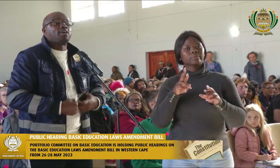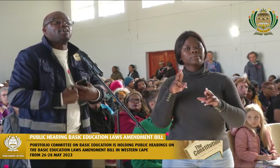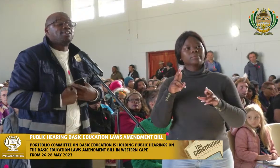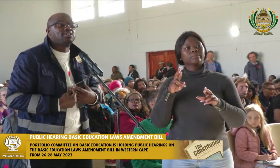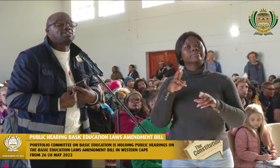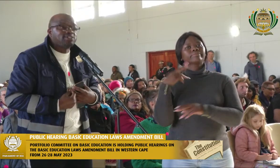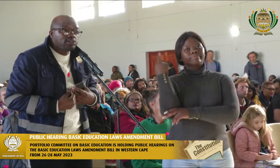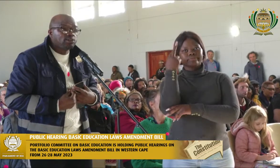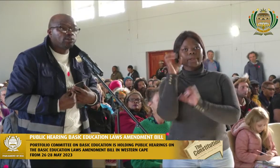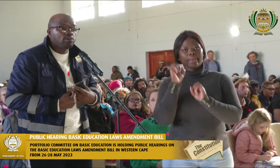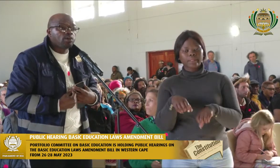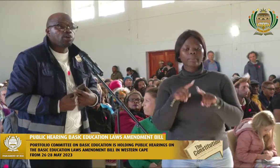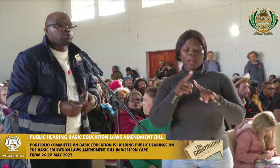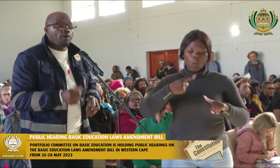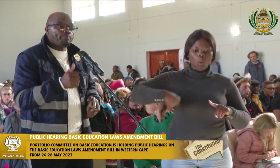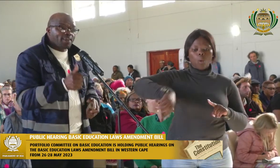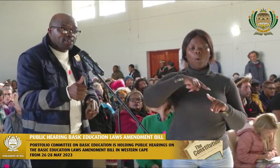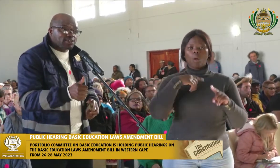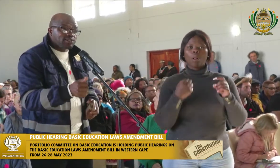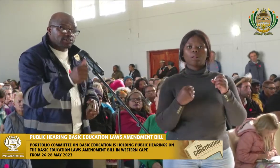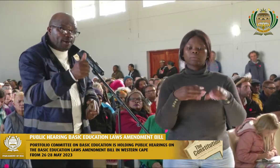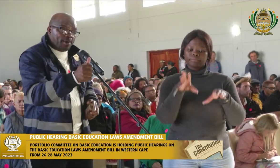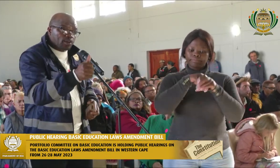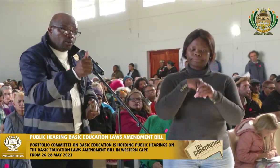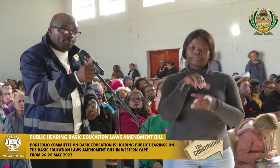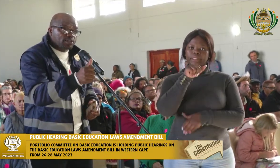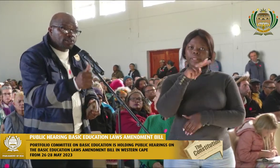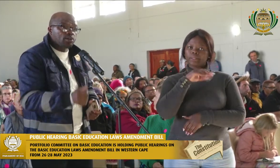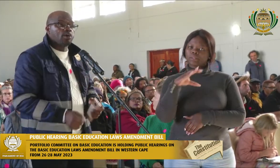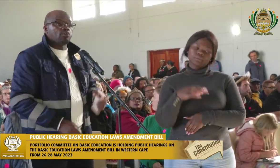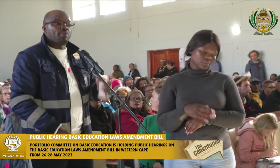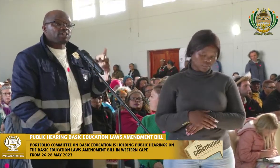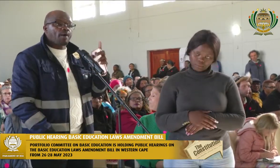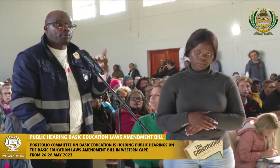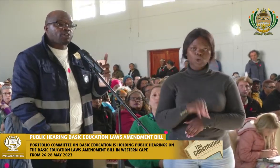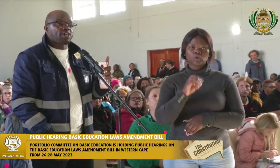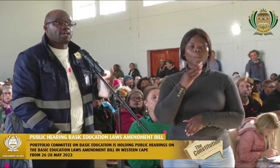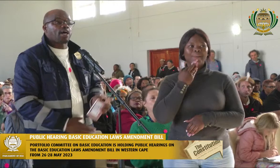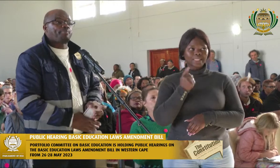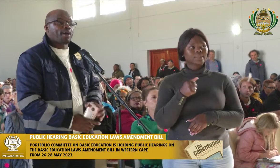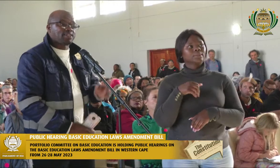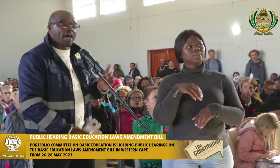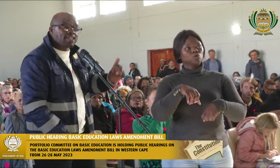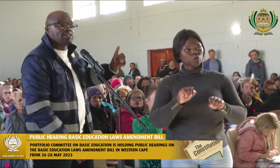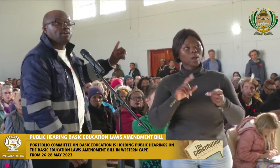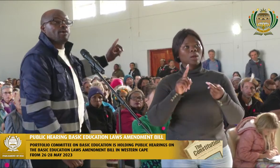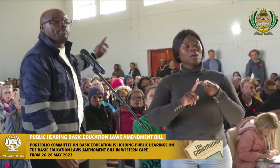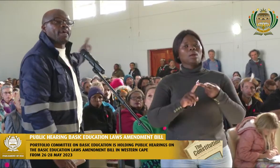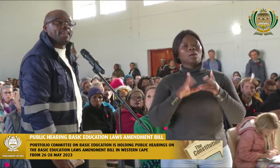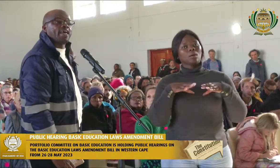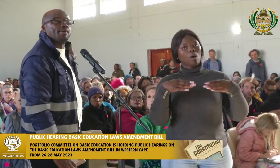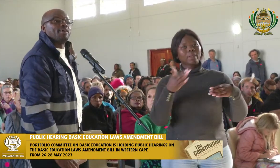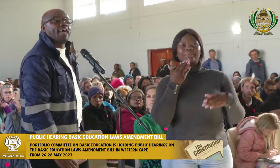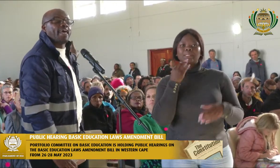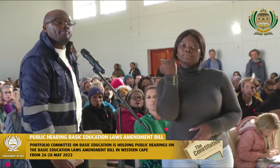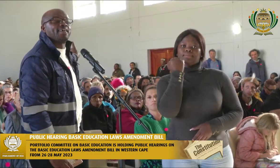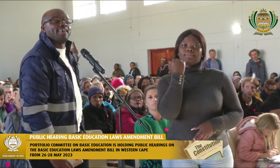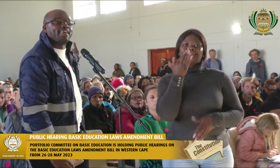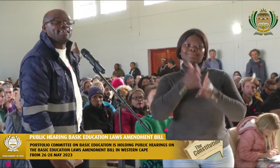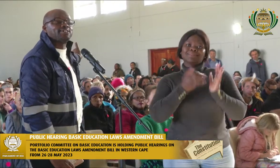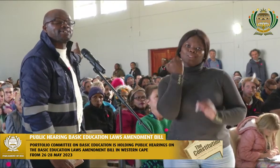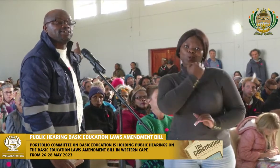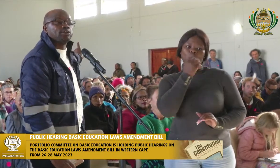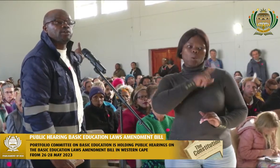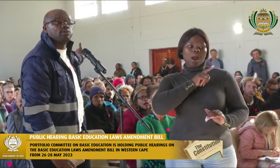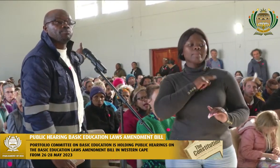of us were ANC. So please, Chairman Committee, you must apologize about that. Bena ibine